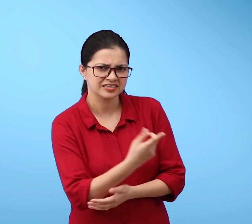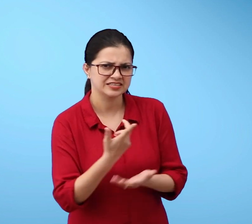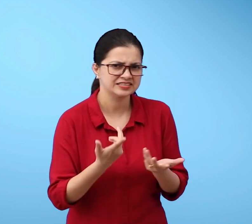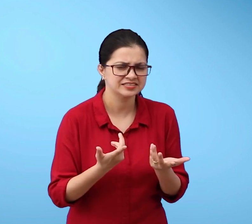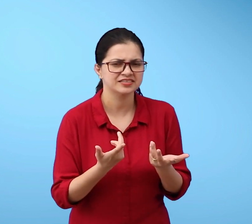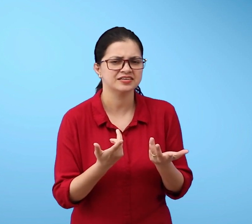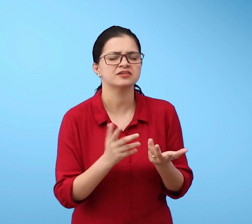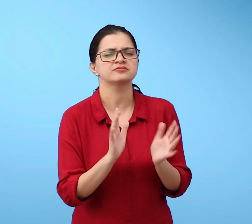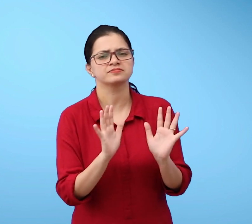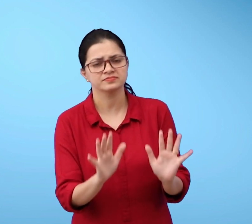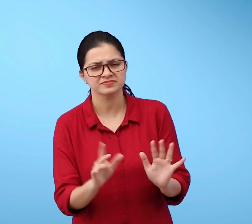"Learned sirs,